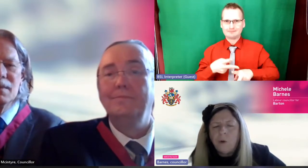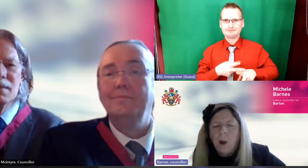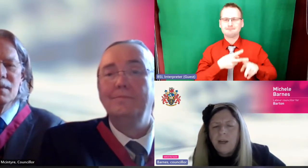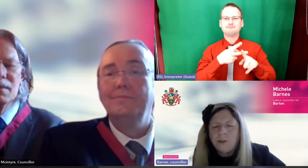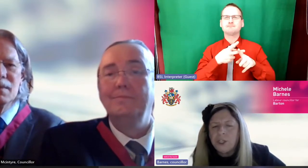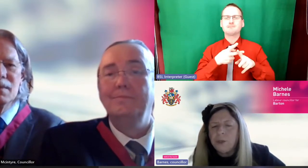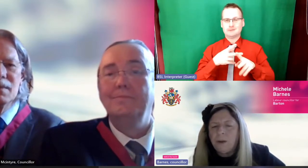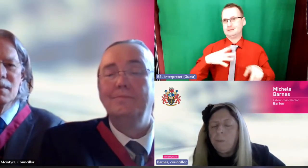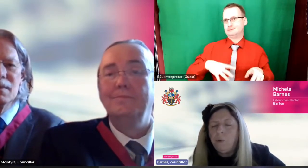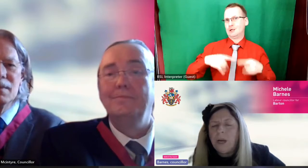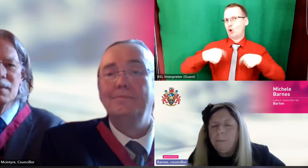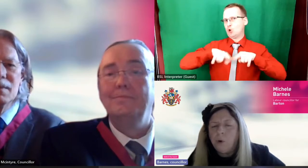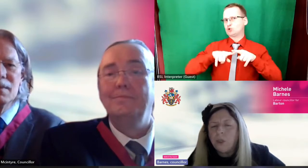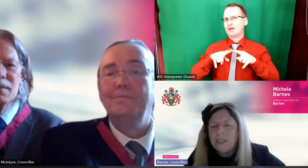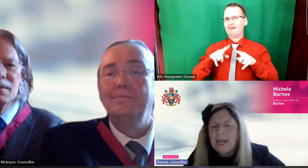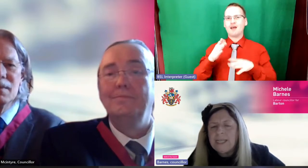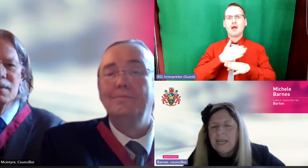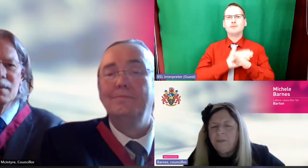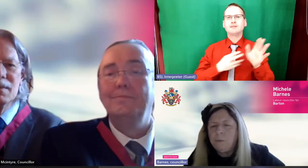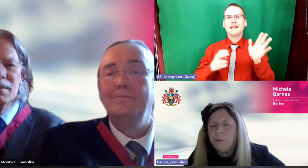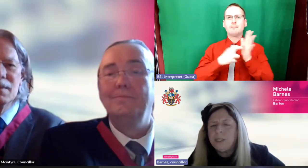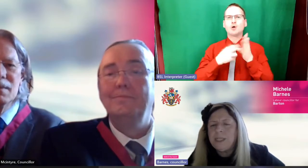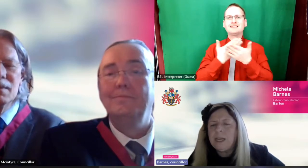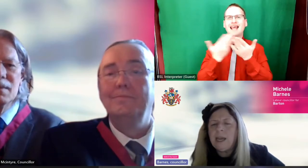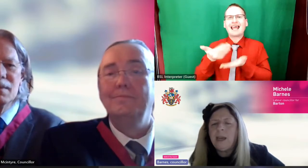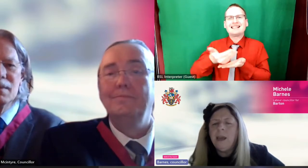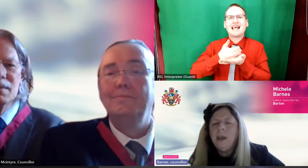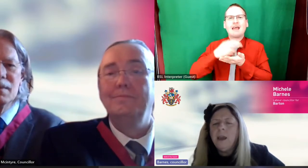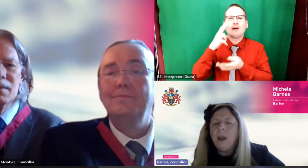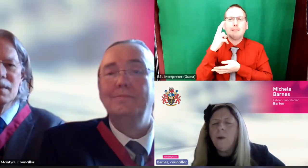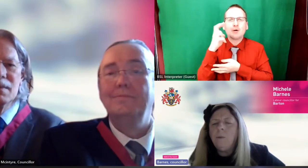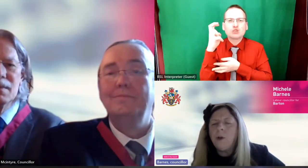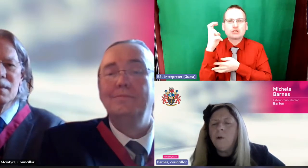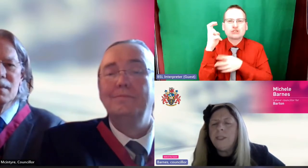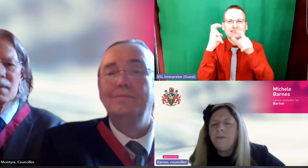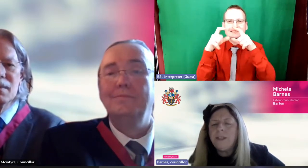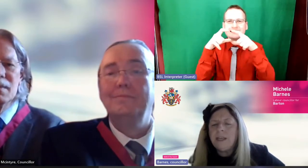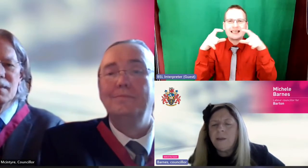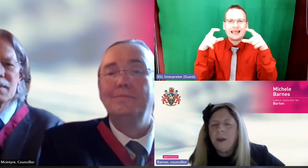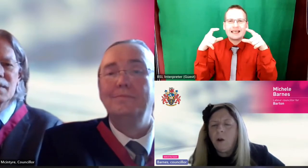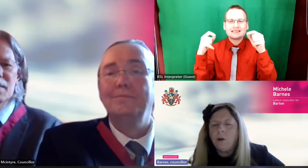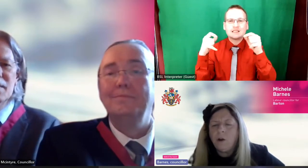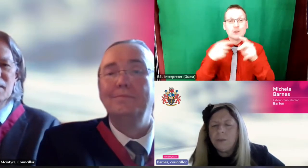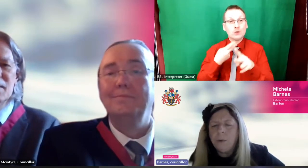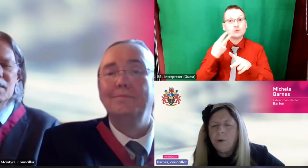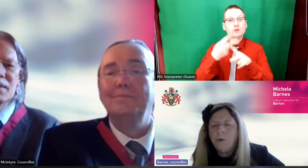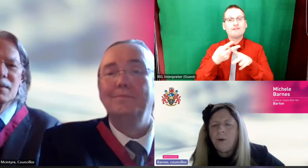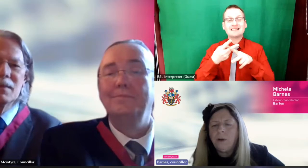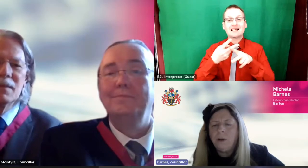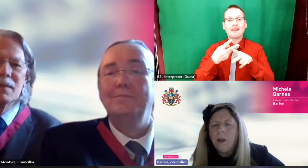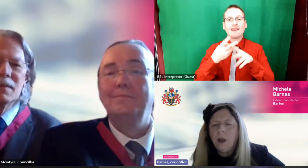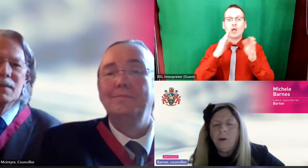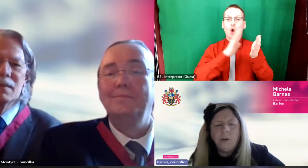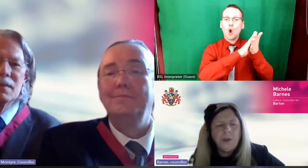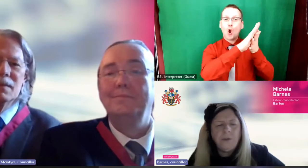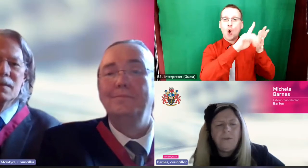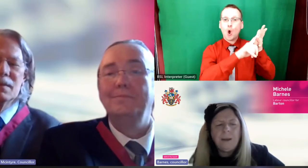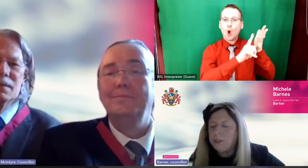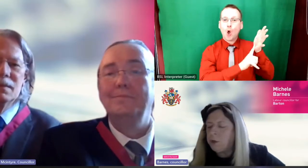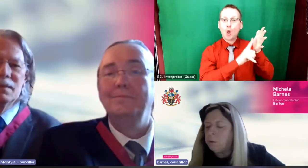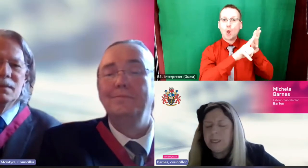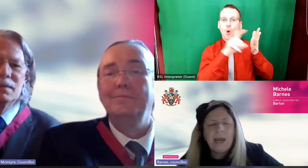which required us to have a pre-booked Day Saver bus ticket, and we were going to visit the Holocaust Memorial and